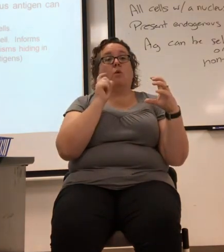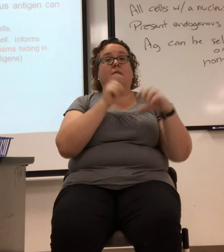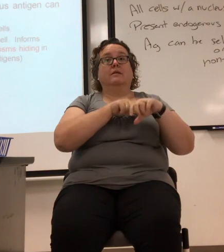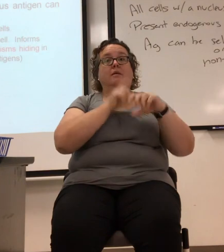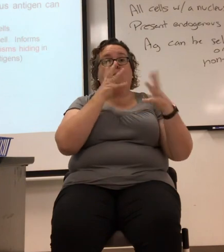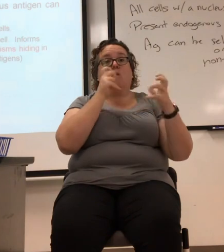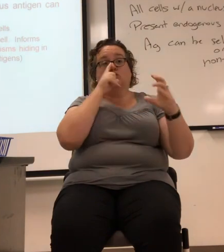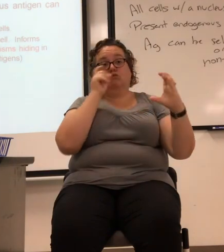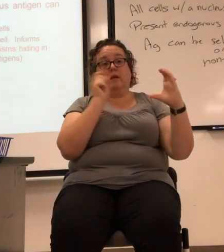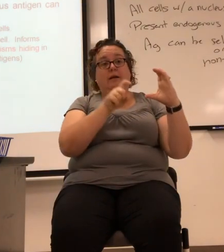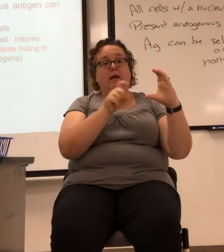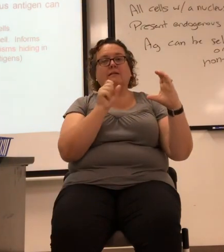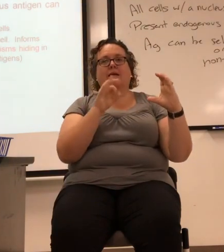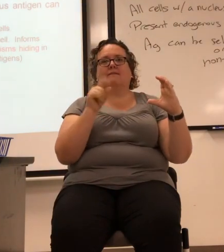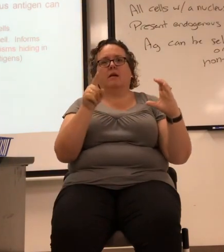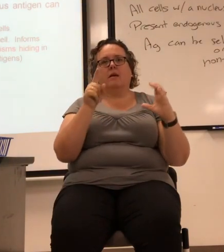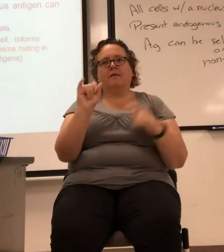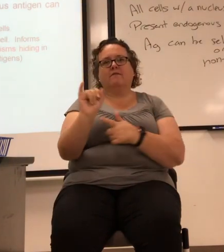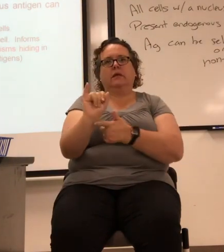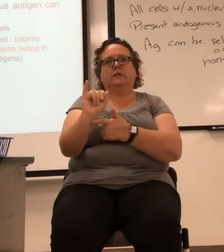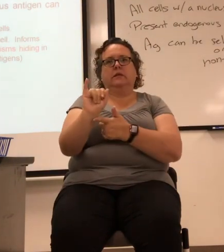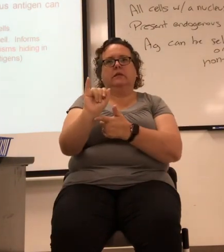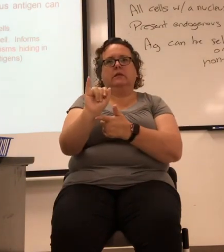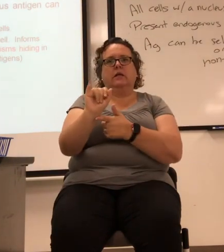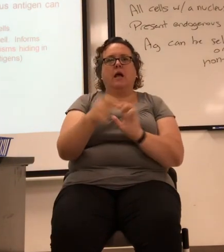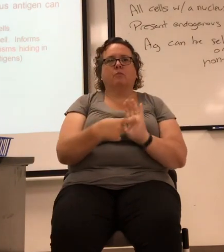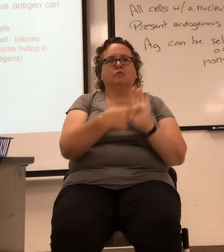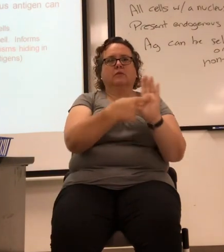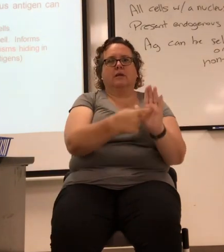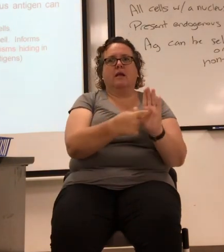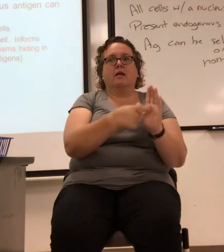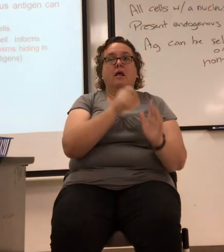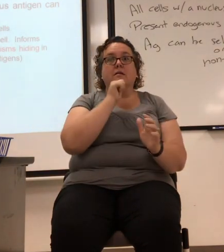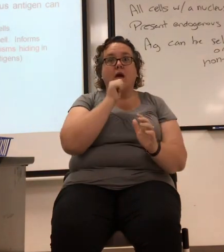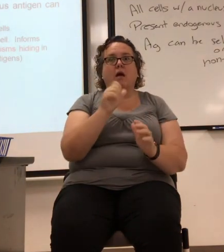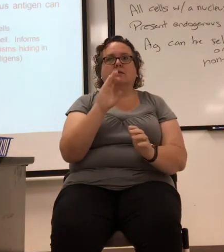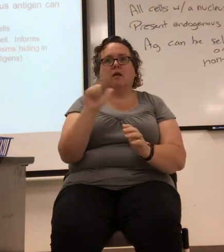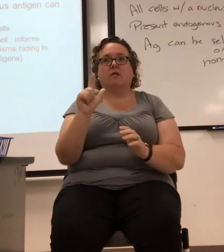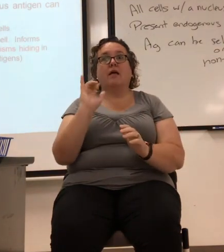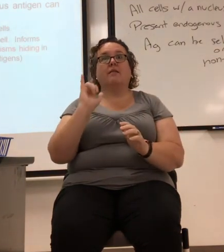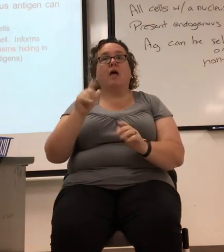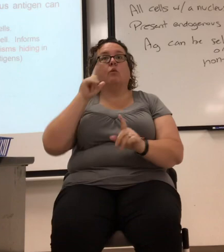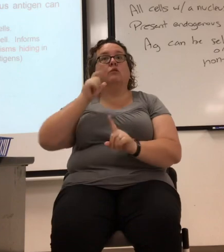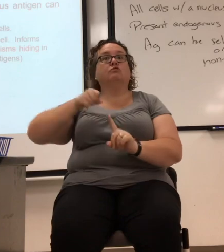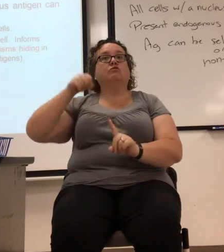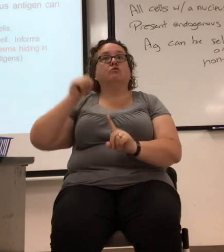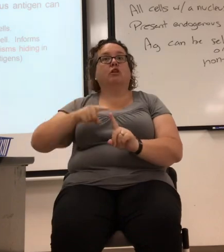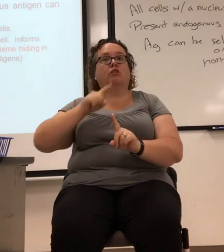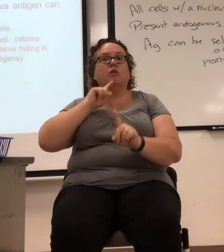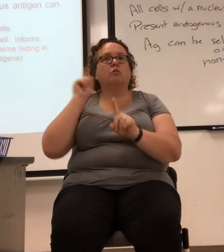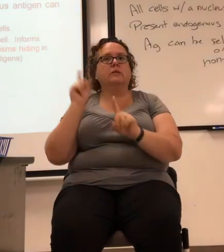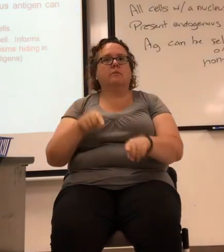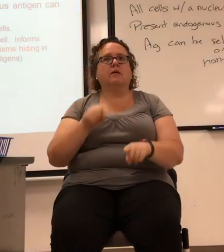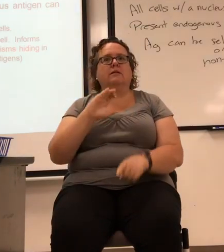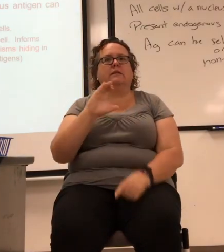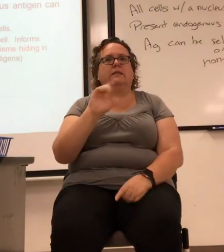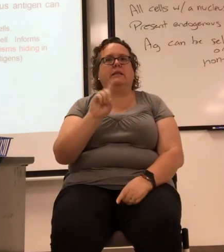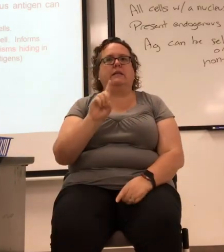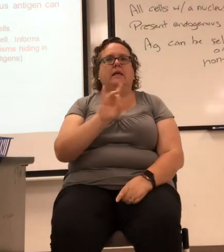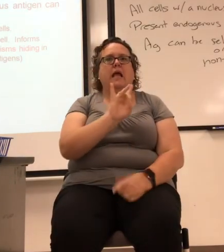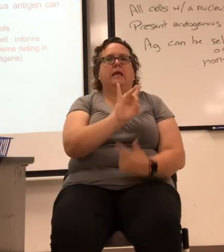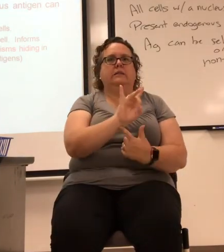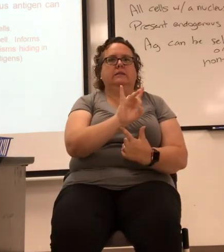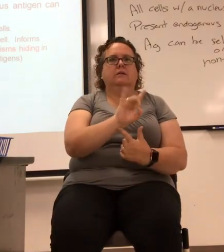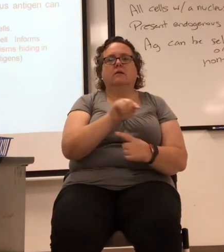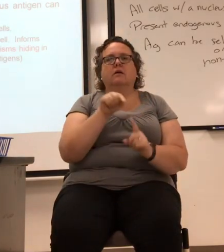is if you're infected and you present a non-self, then that would trigger a response in the CD8. Okay, this would